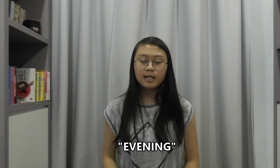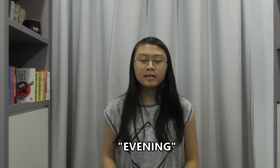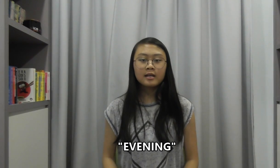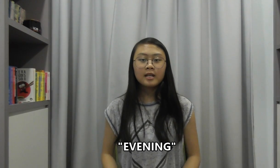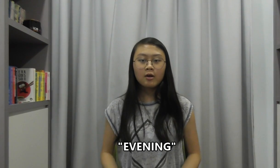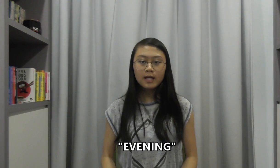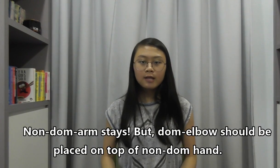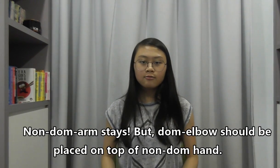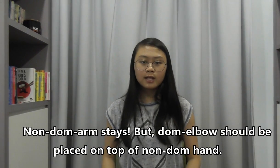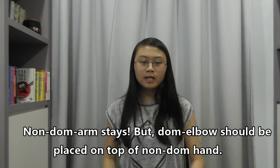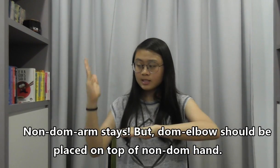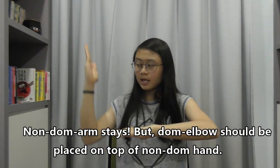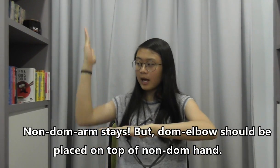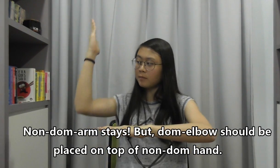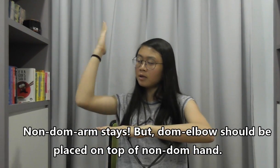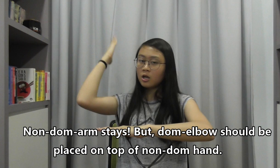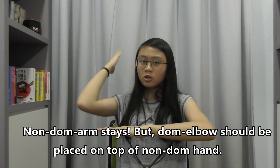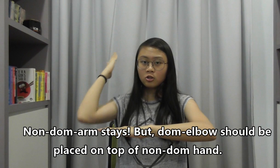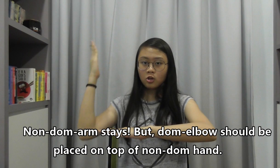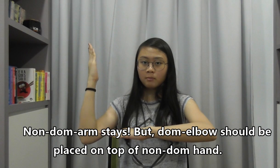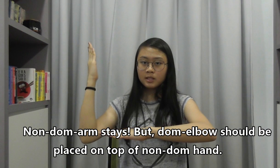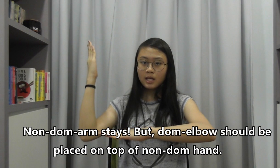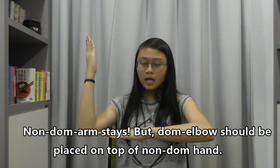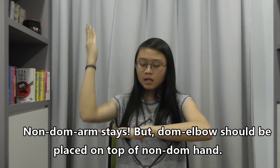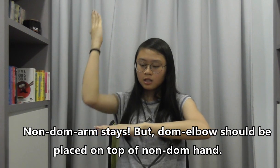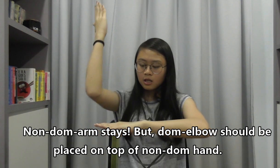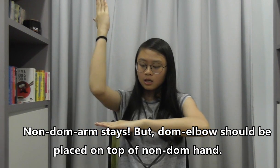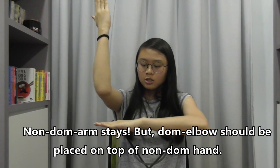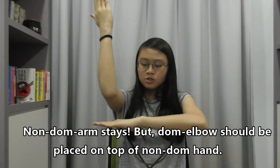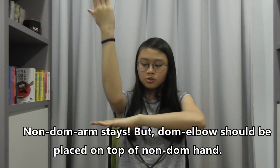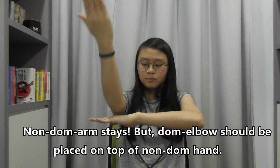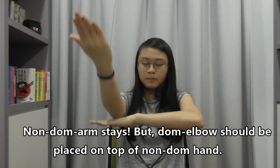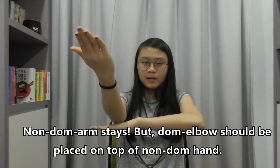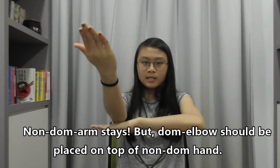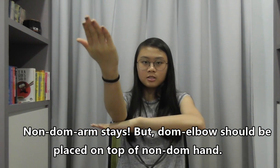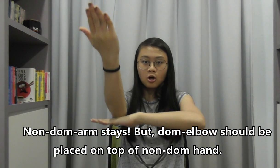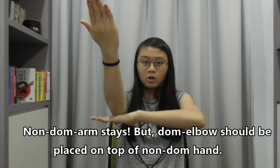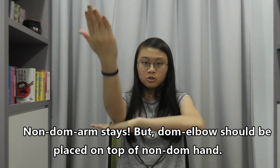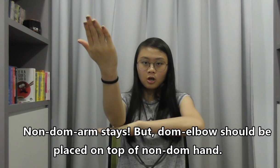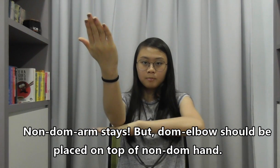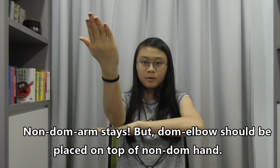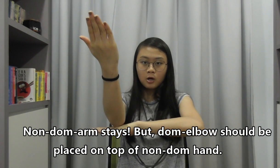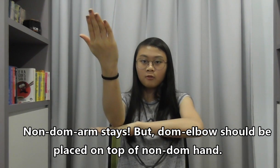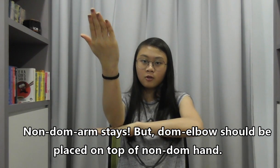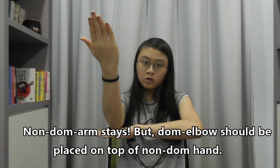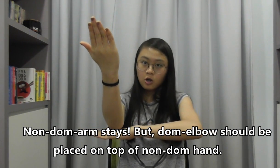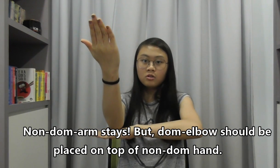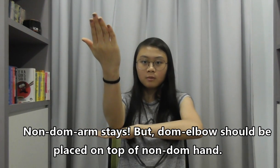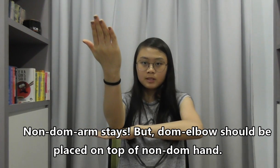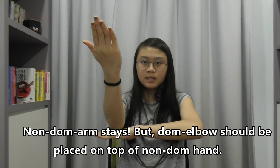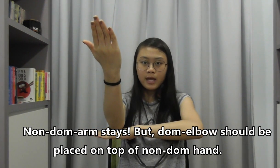Evening. Now evening, this time your dominant hand should be placed on top of your non-dominant